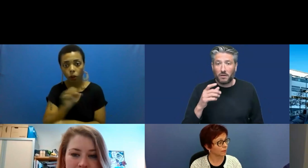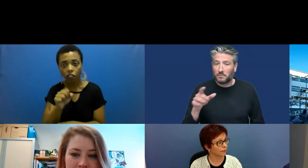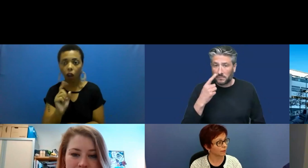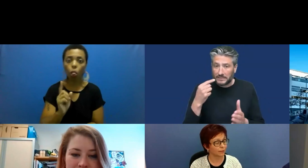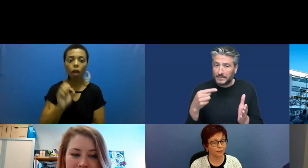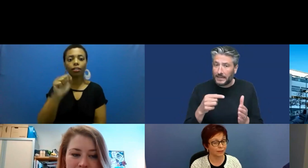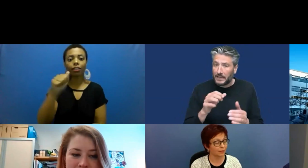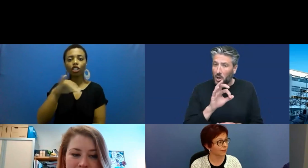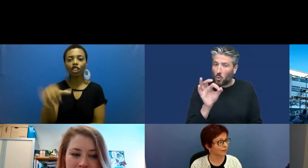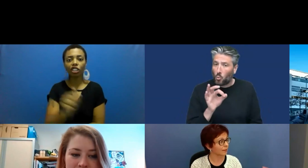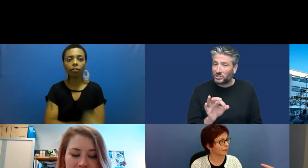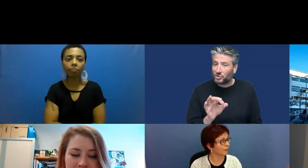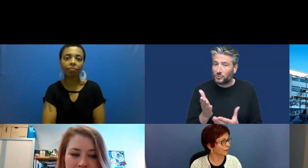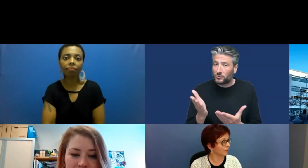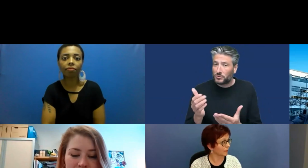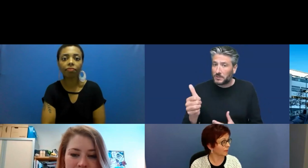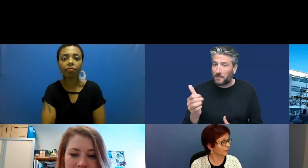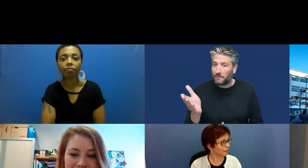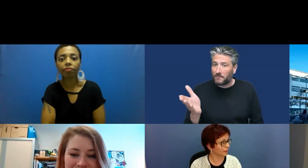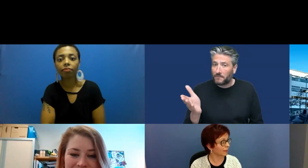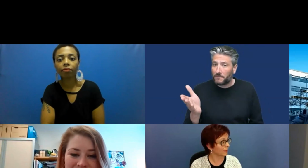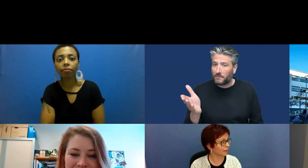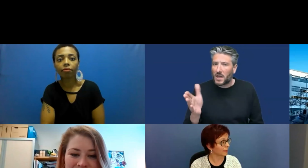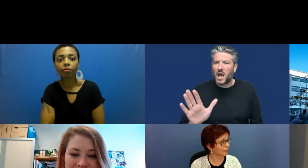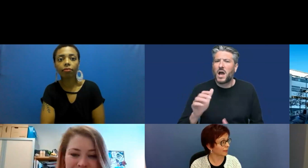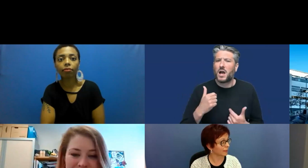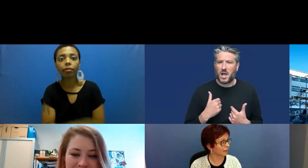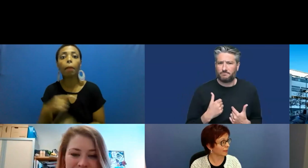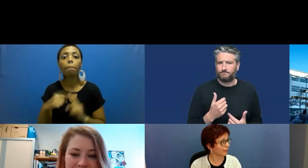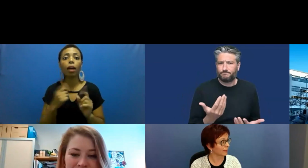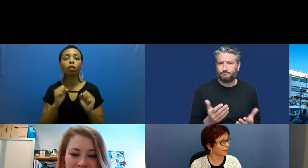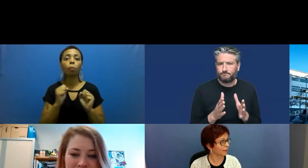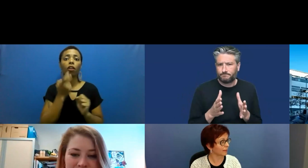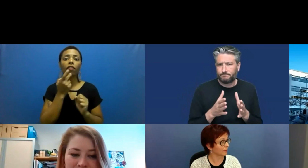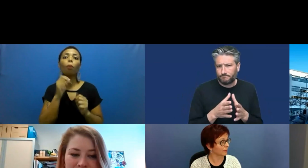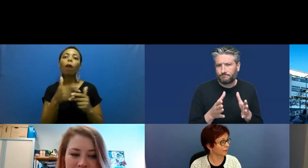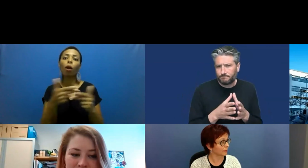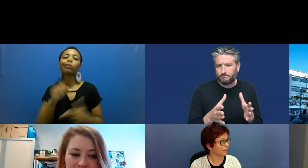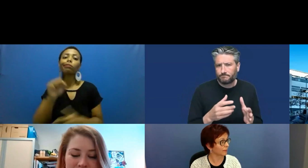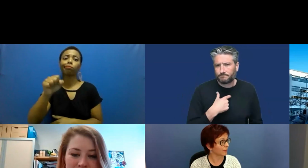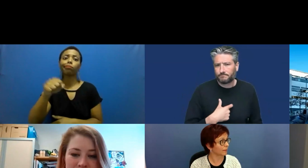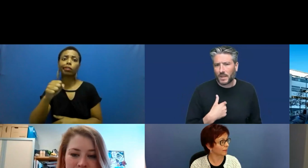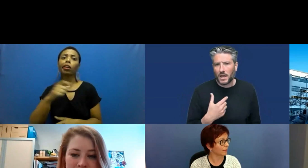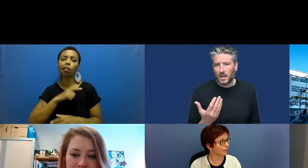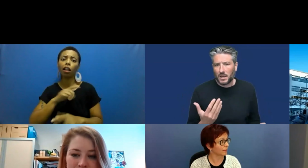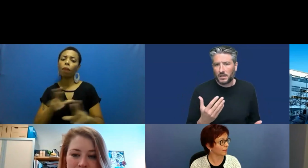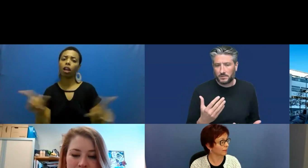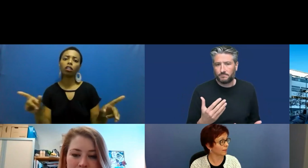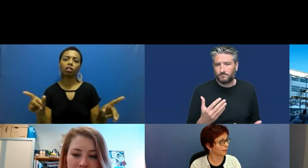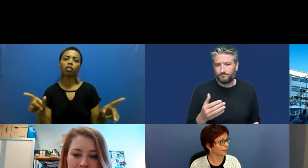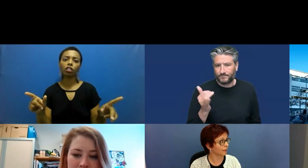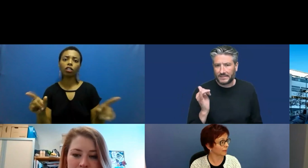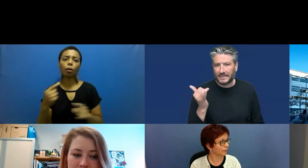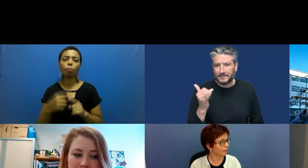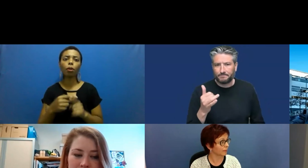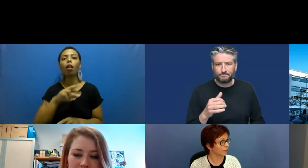Okay. But in the meantime, I could say that I guess, yes, there is a difference. It is not like